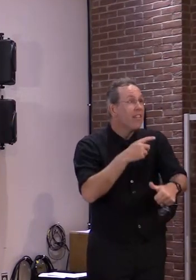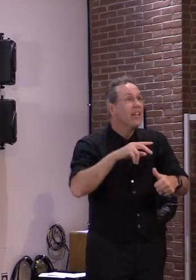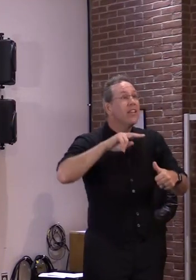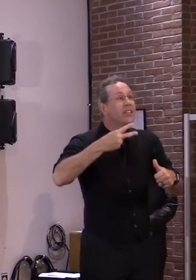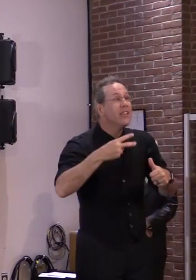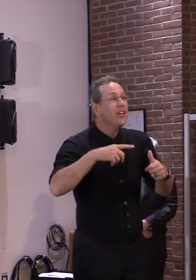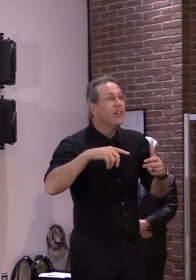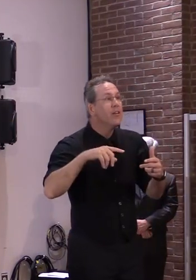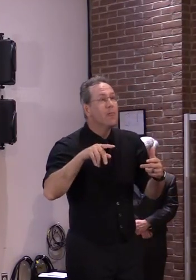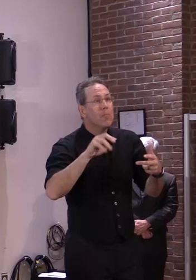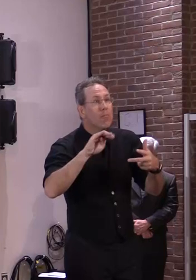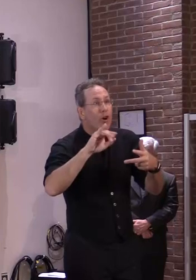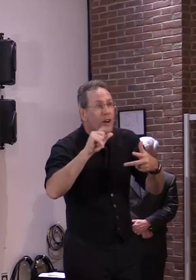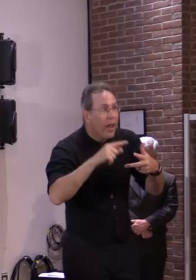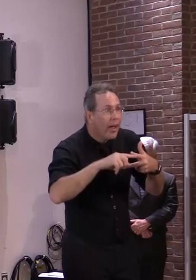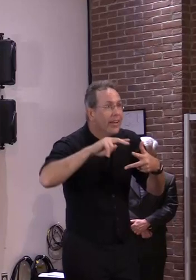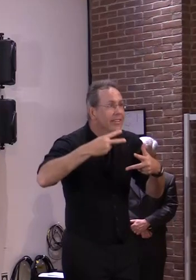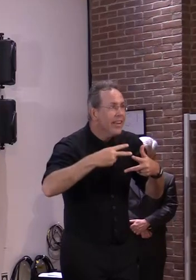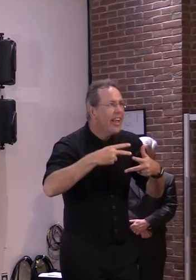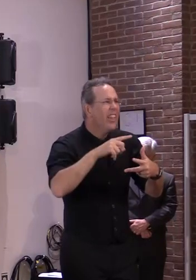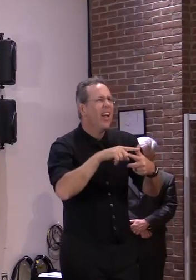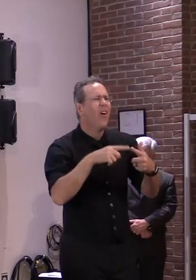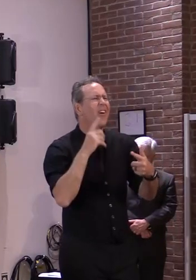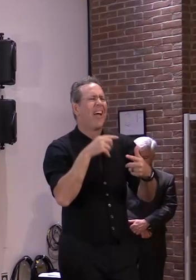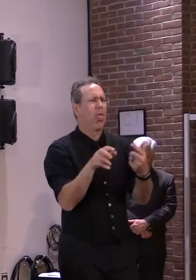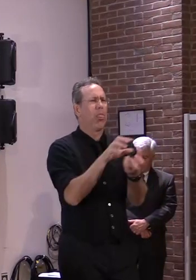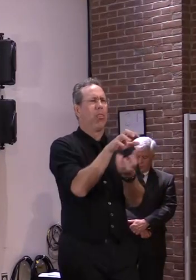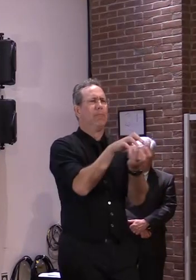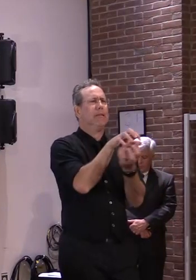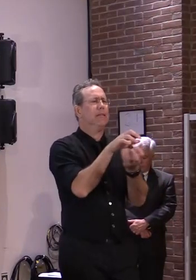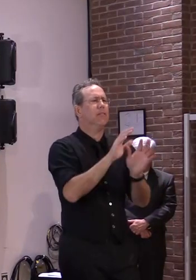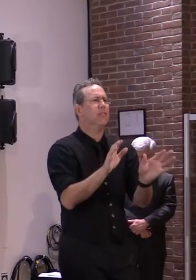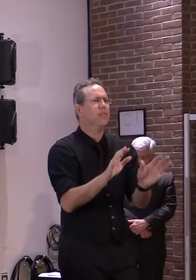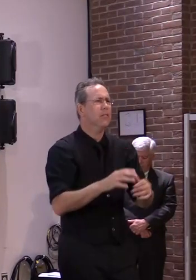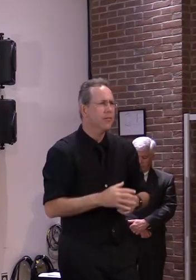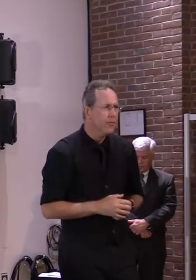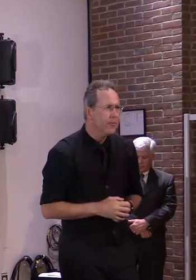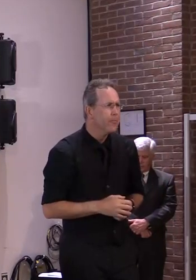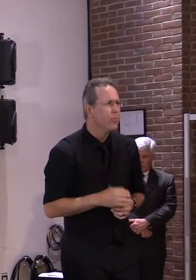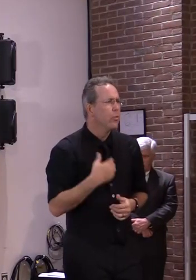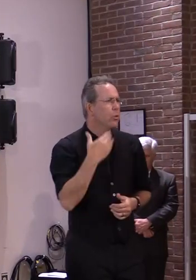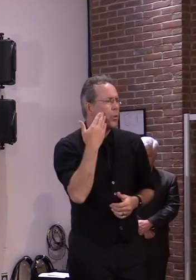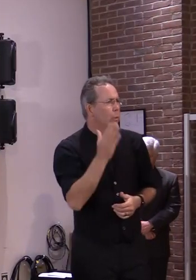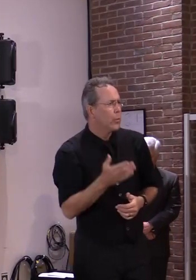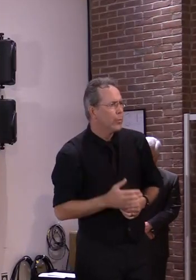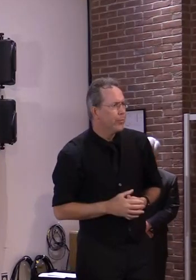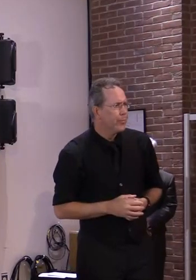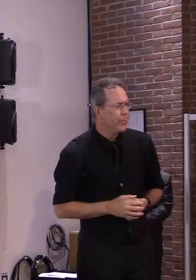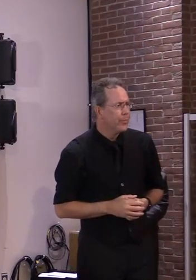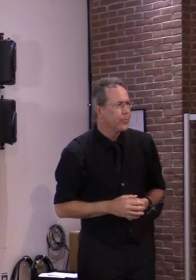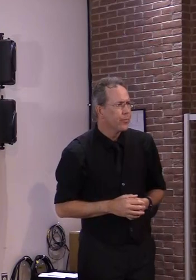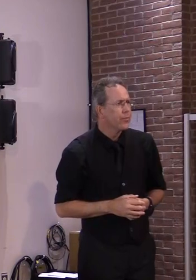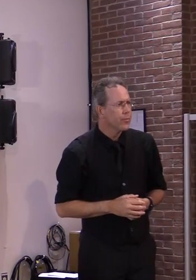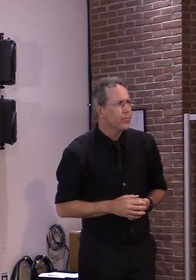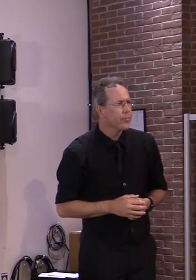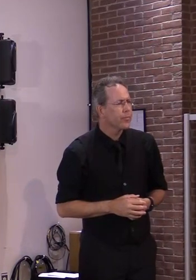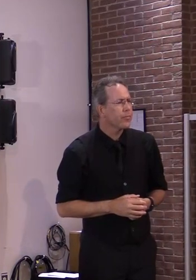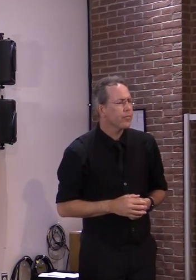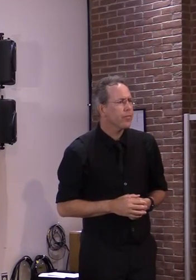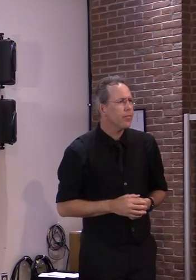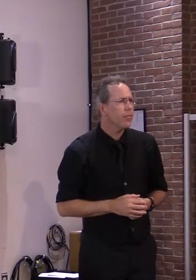term in medicine clinical judgment here to think about. And if you're going to be exposing yourself to